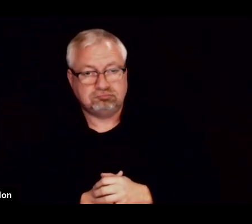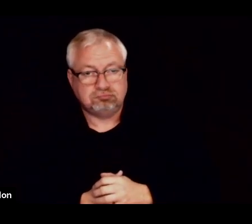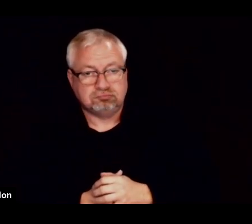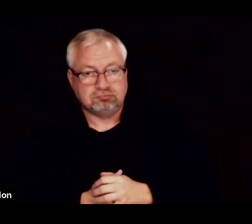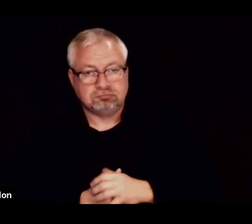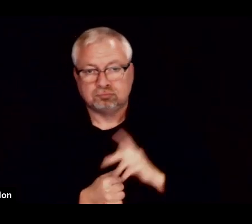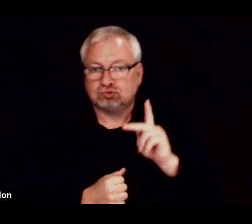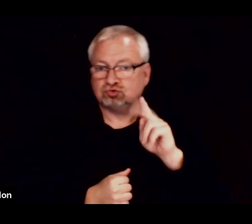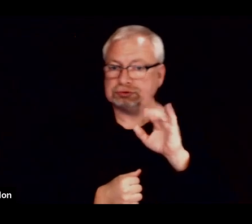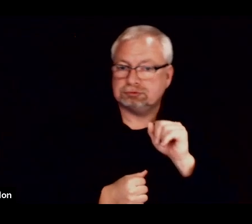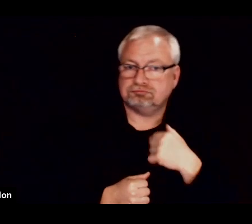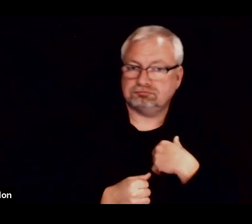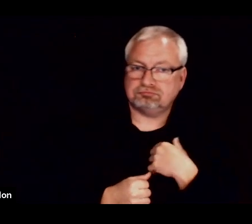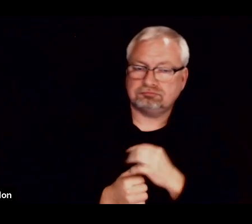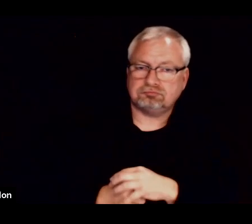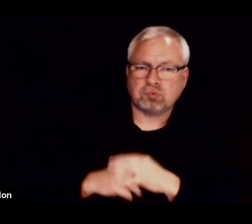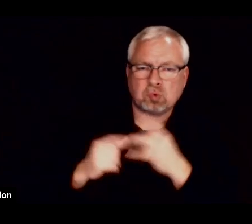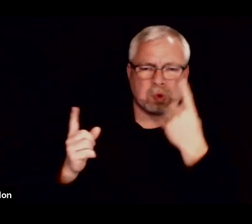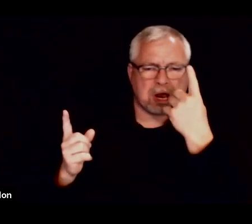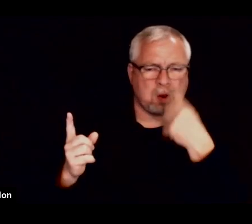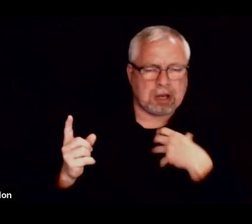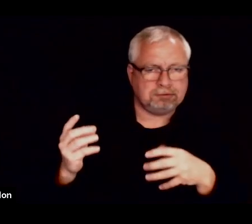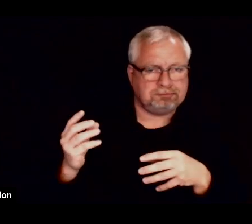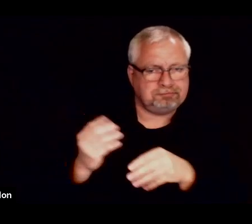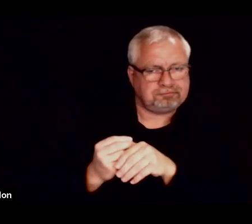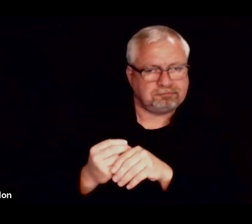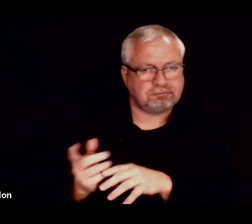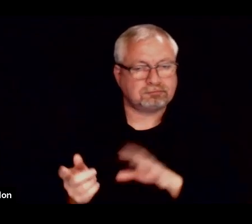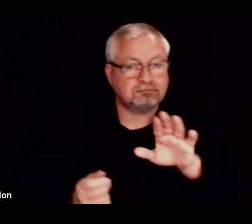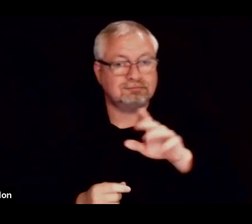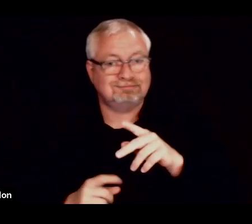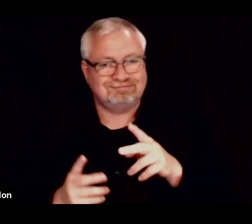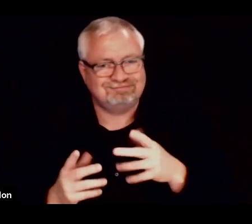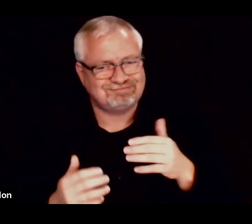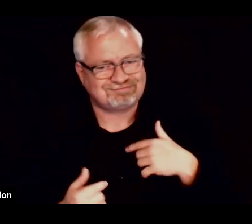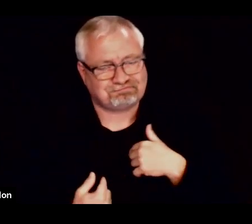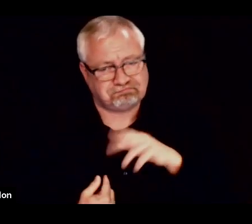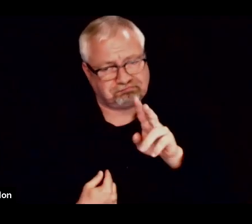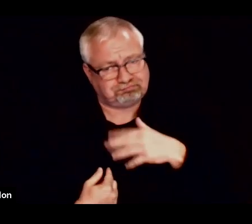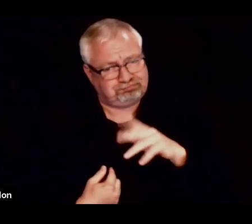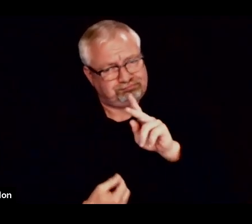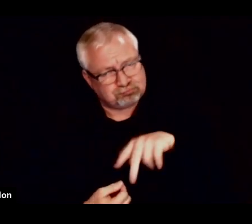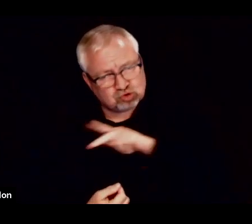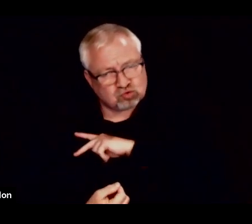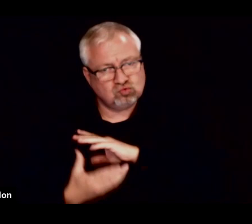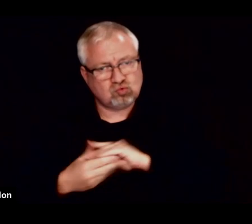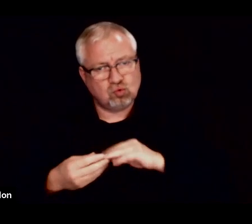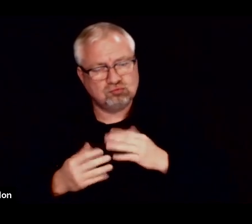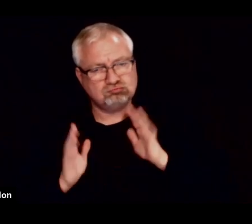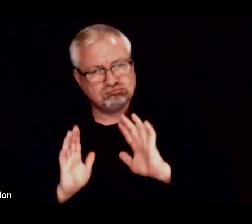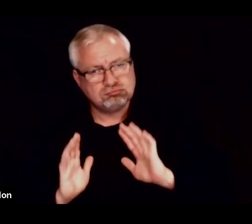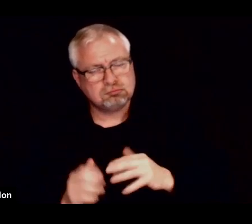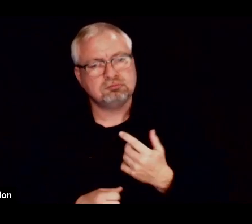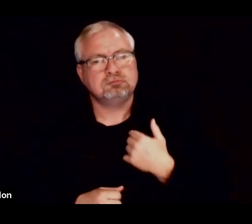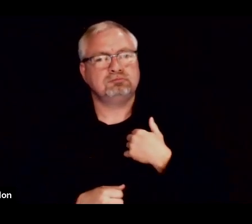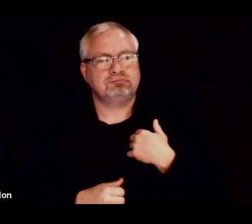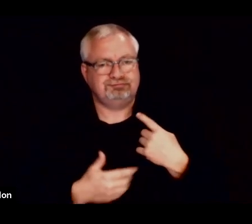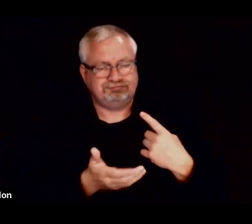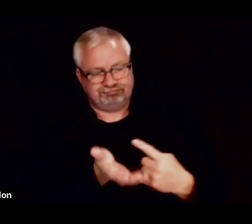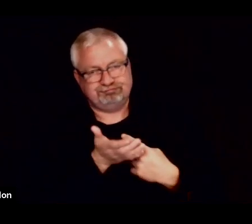One thing I'll add that is very personal, but one of the things that has been discussed at the place where